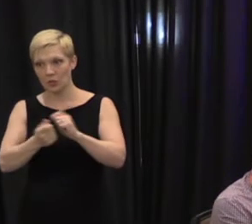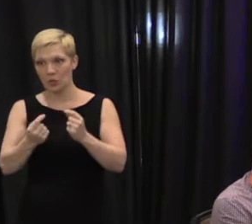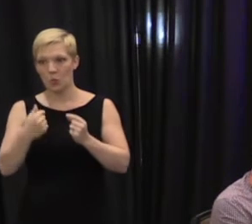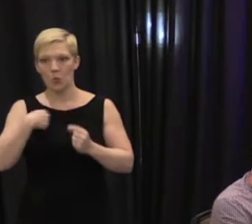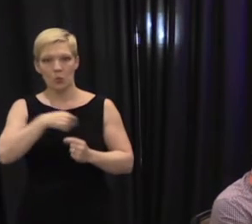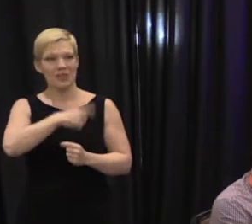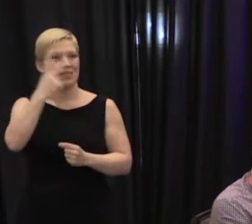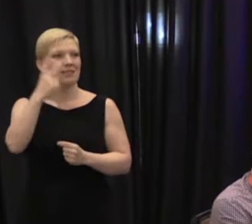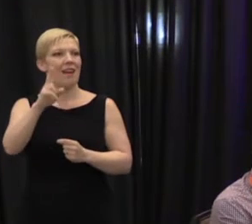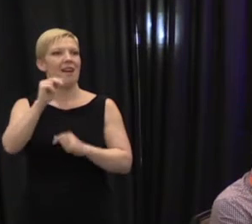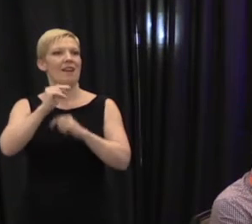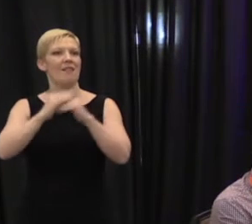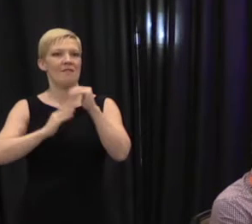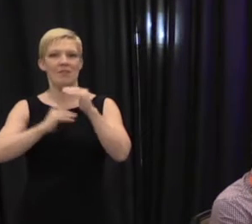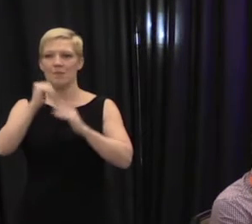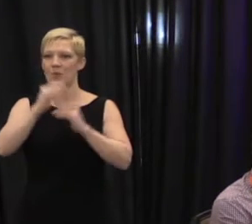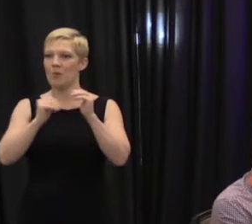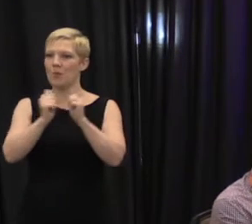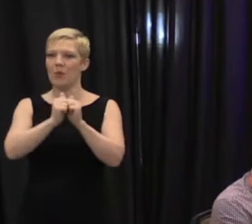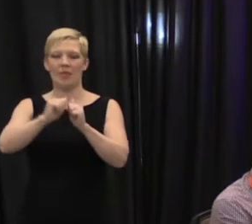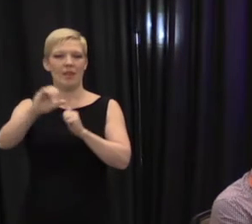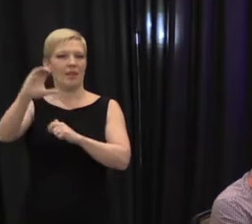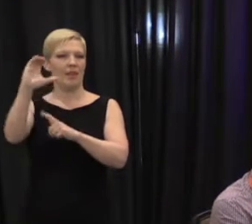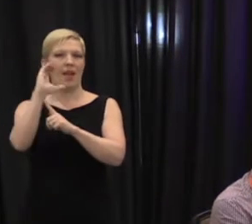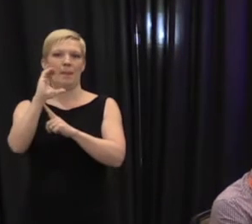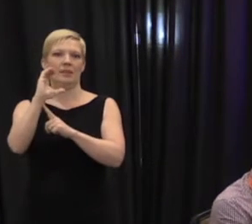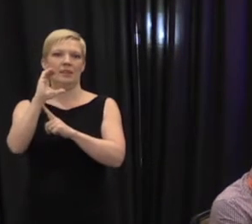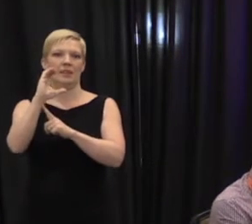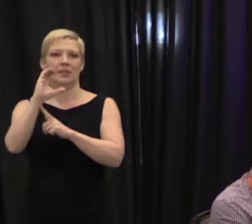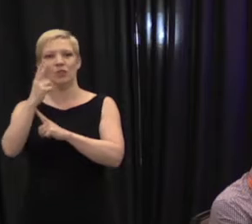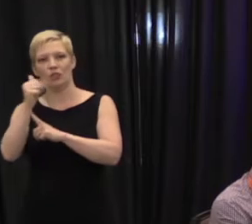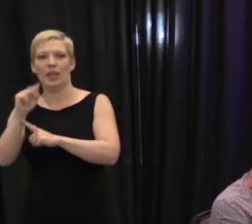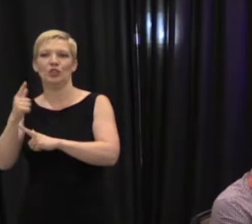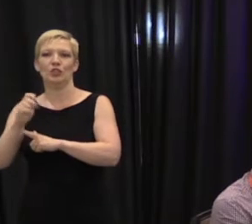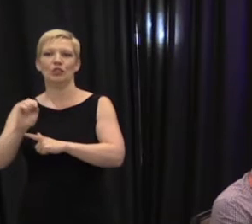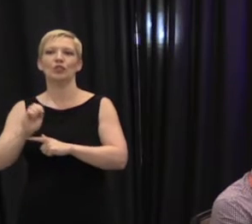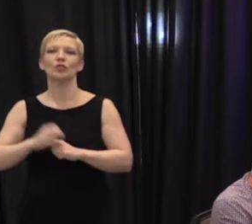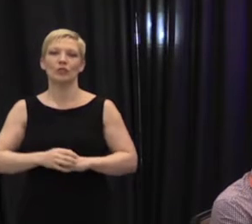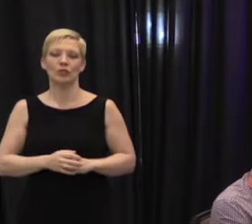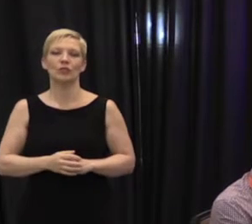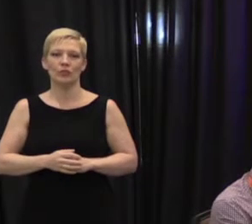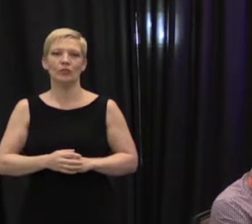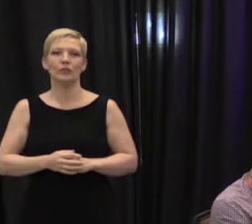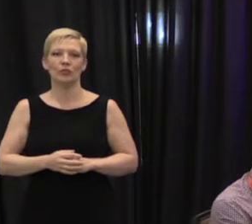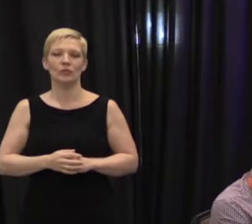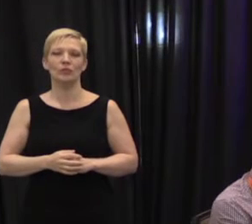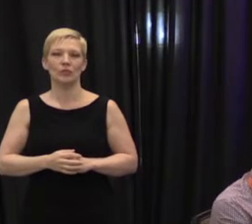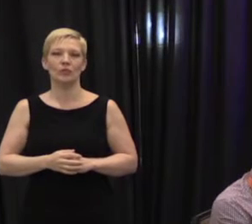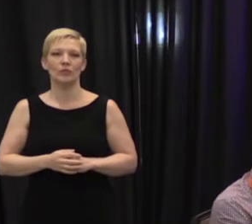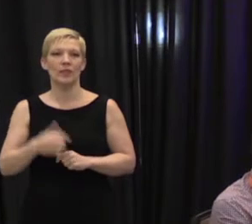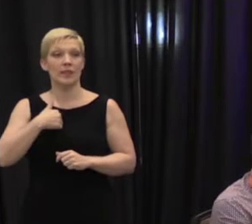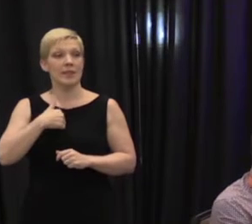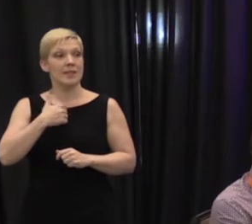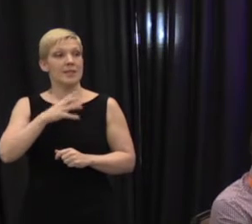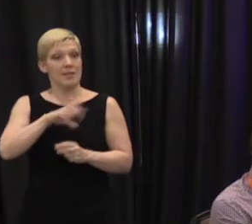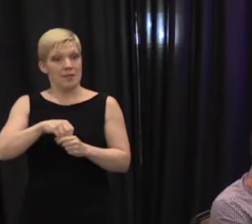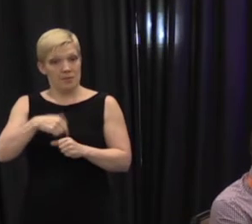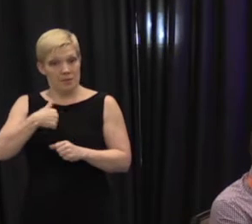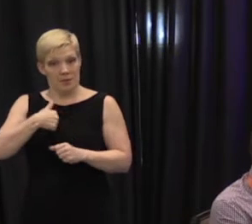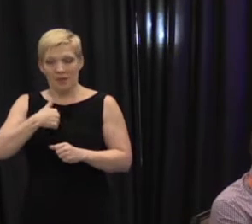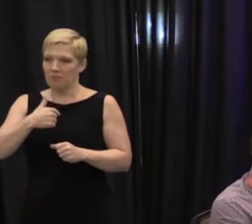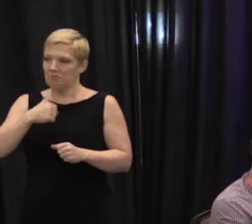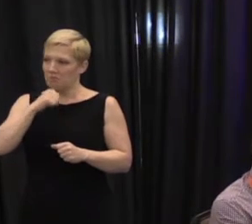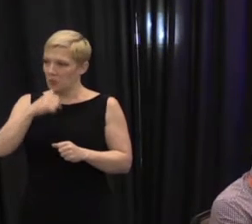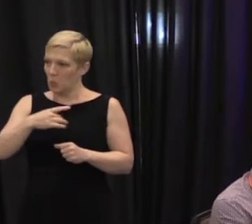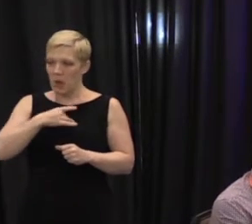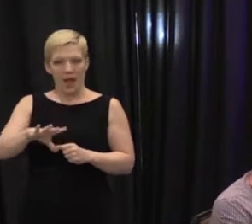how uncomfortable America is with capital C change. I think that's pretty clear. We, and I absolutely include me in this, don't like